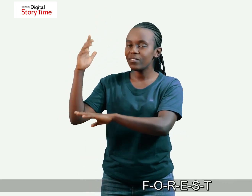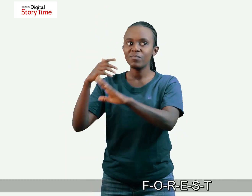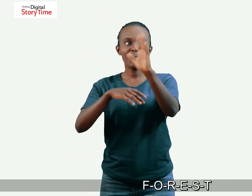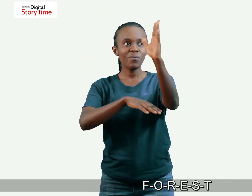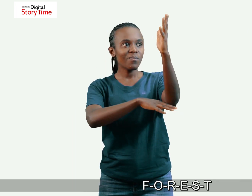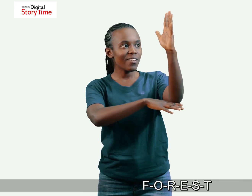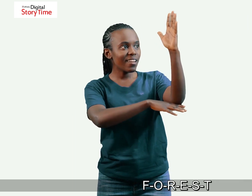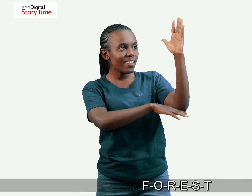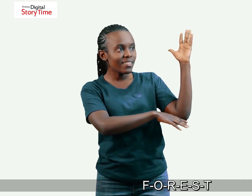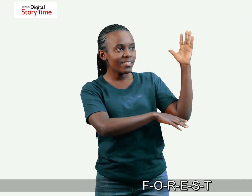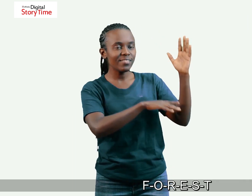Forest.